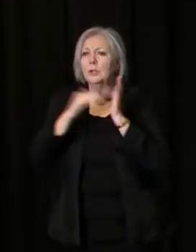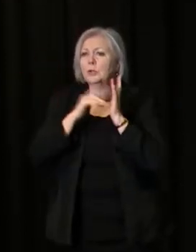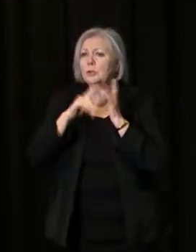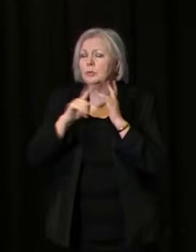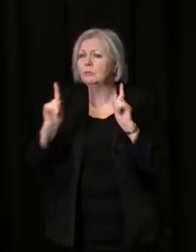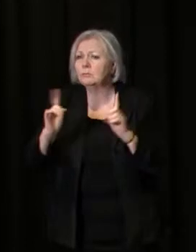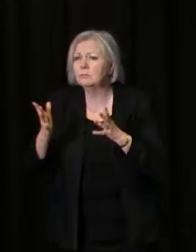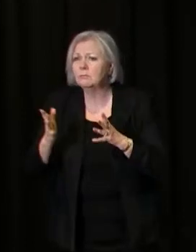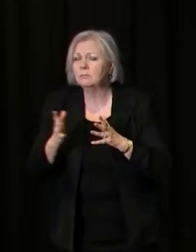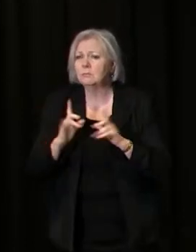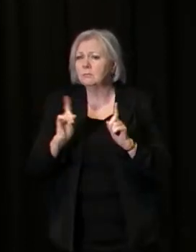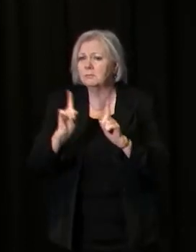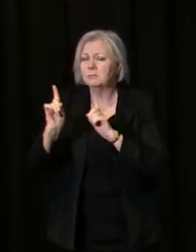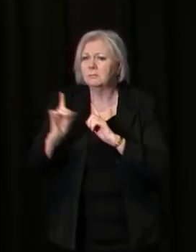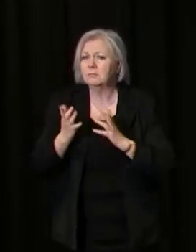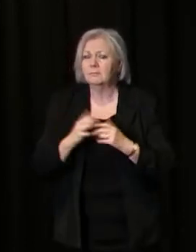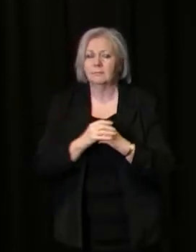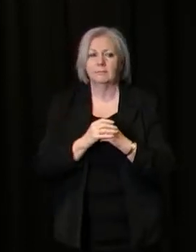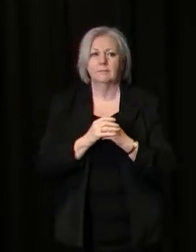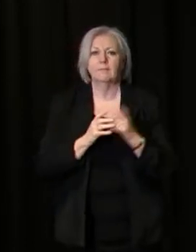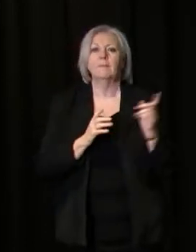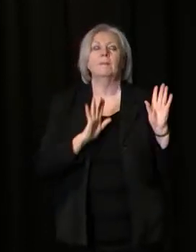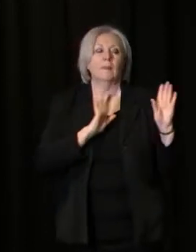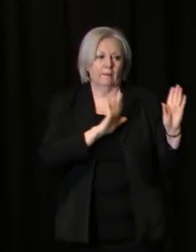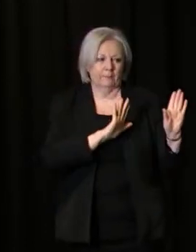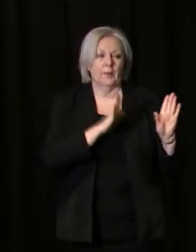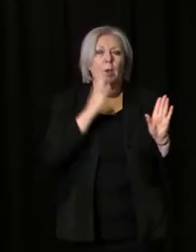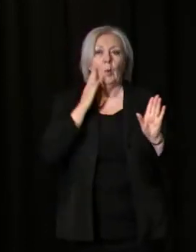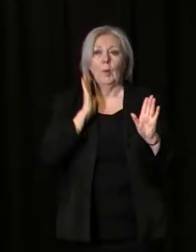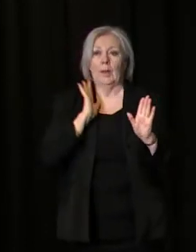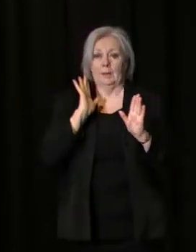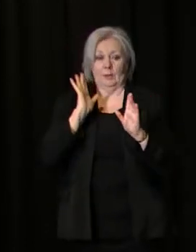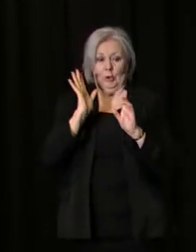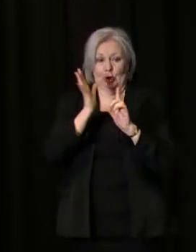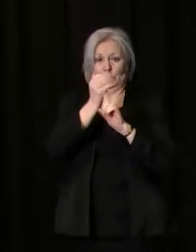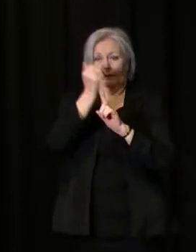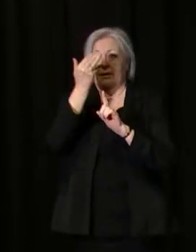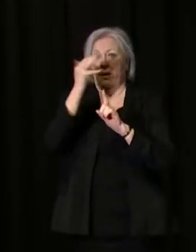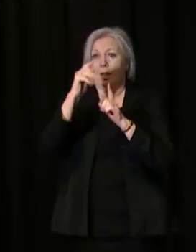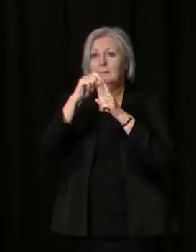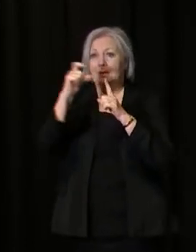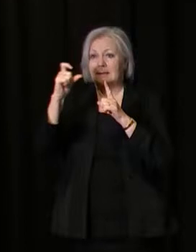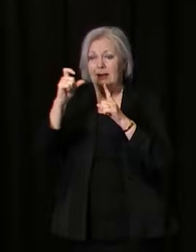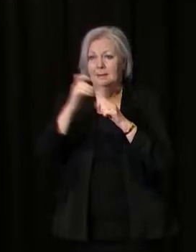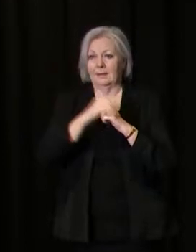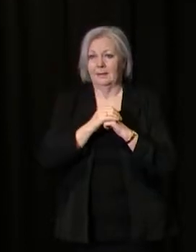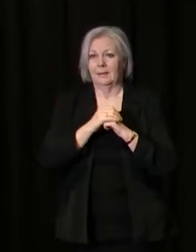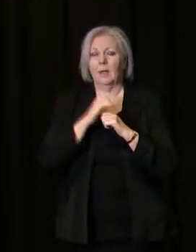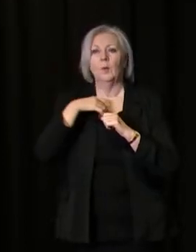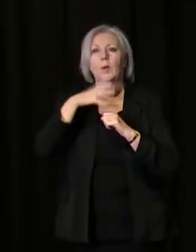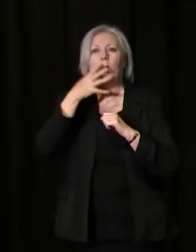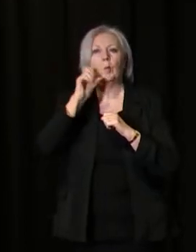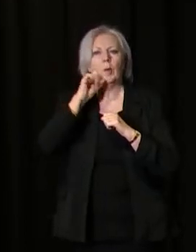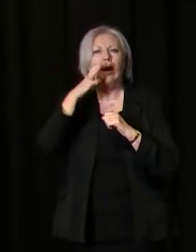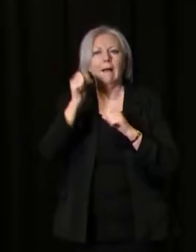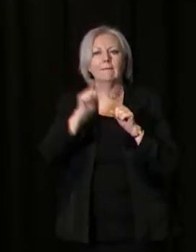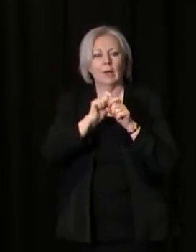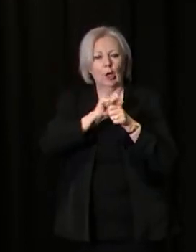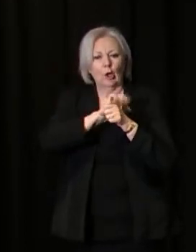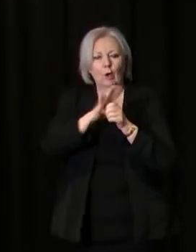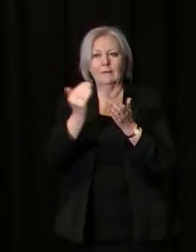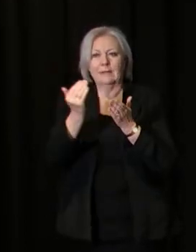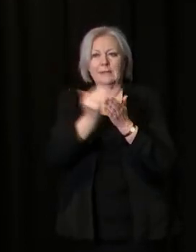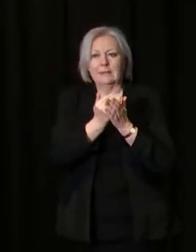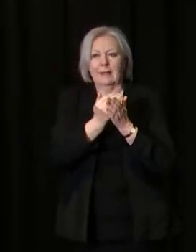No. What we're looking to do when we get to 90%. Is that there'll be COVID-safe policies and plans.